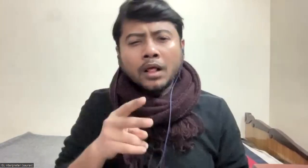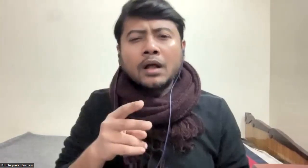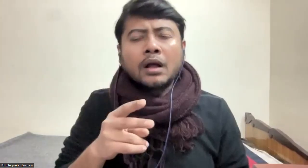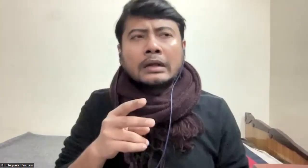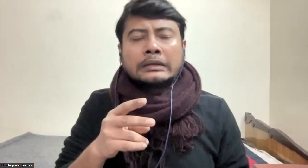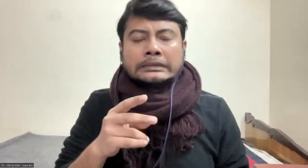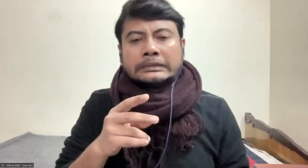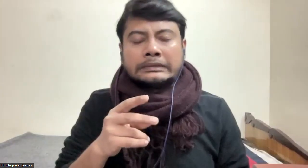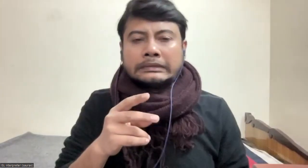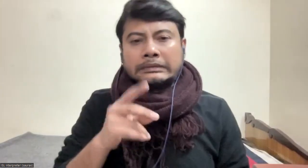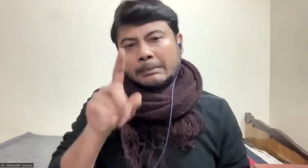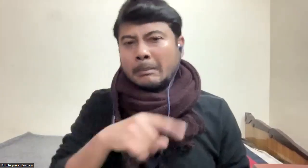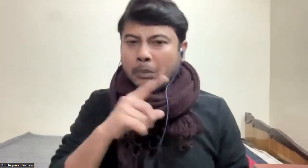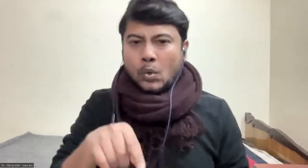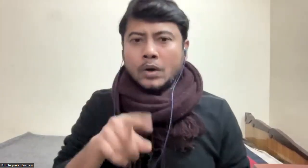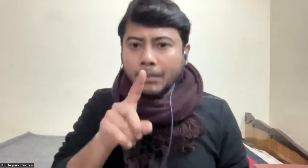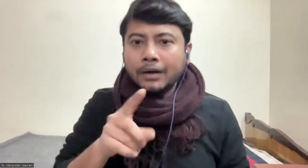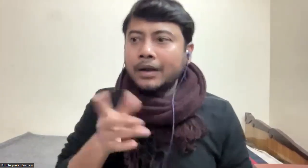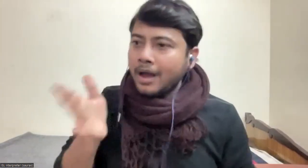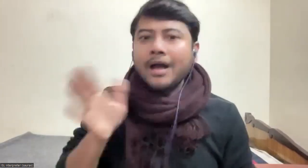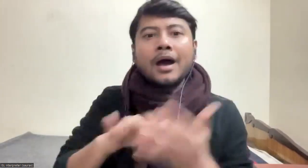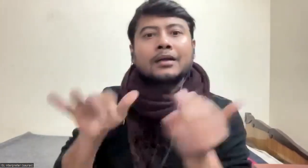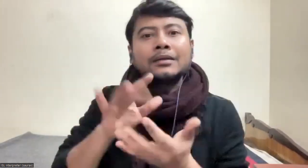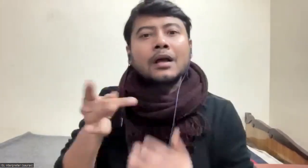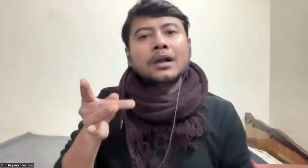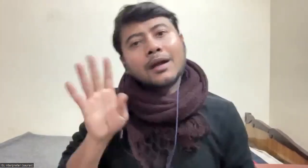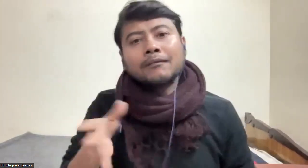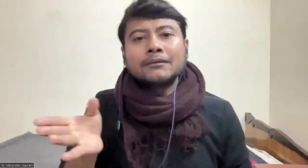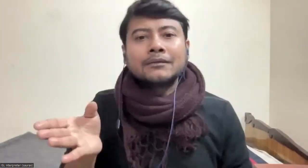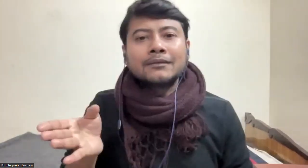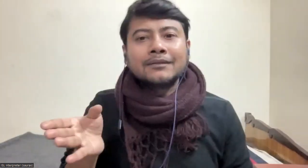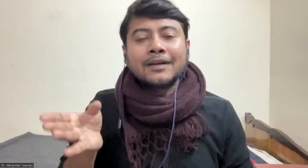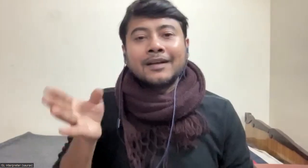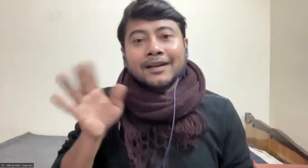Krishna will, remove my sins again.